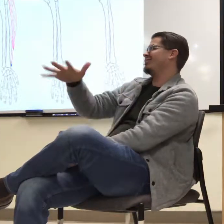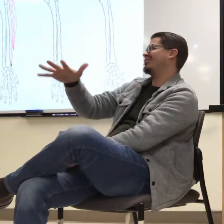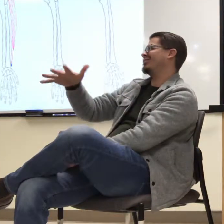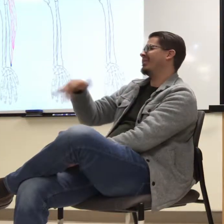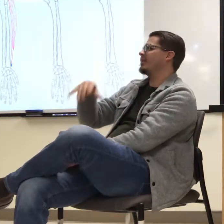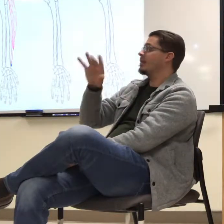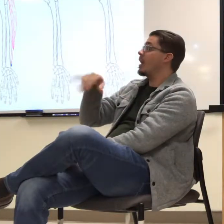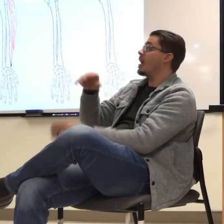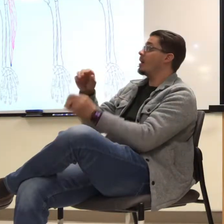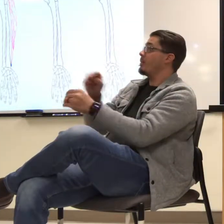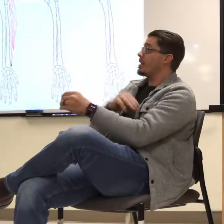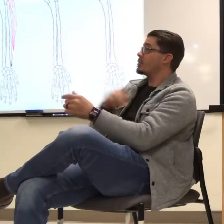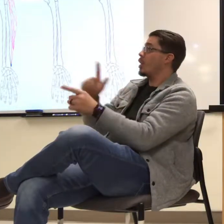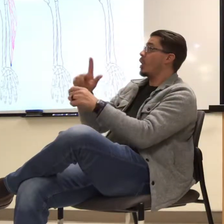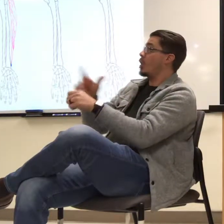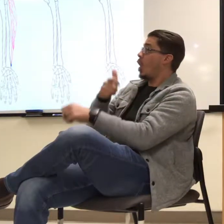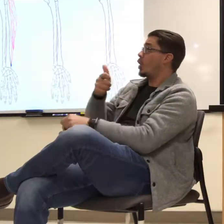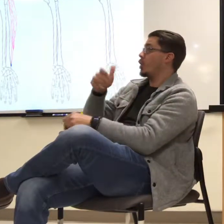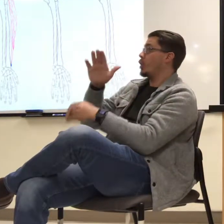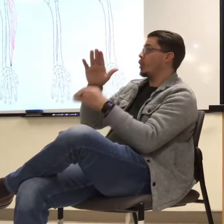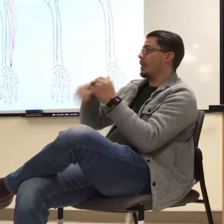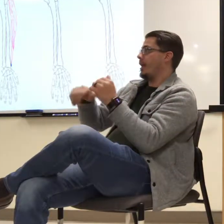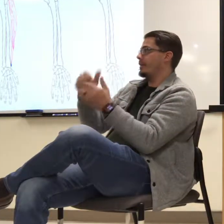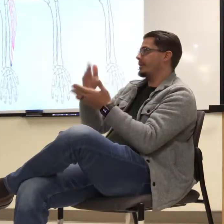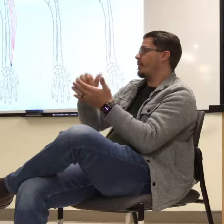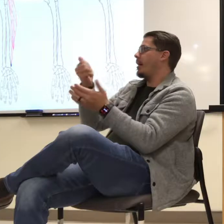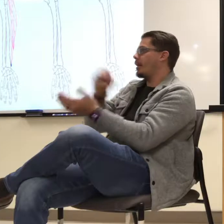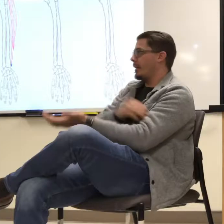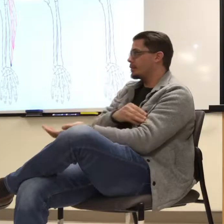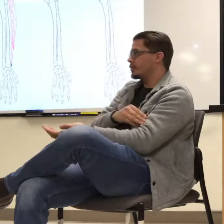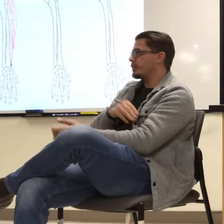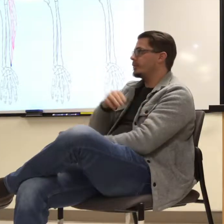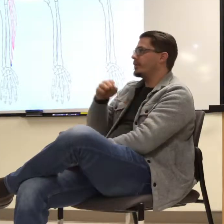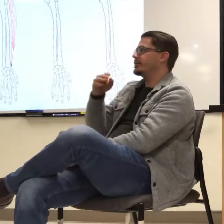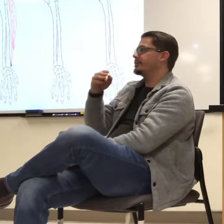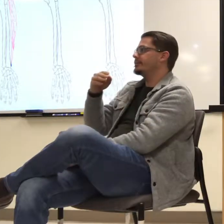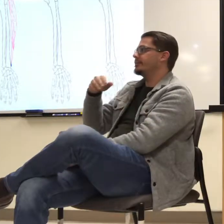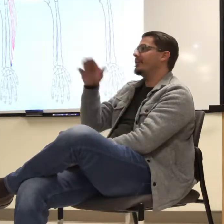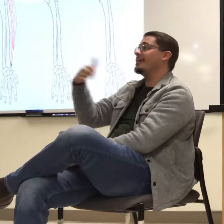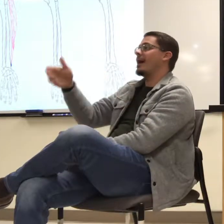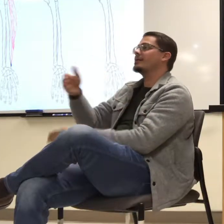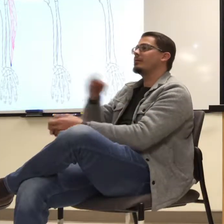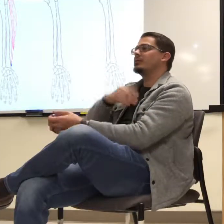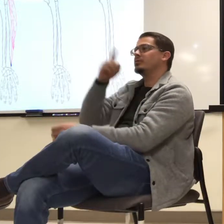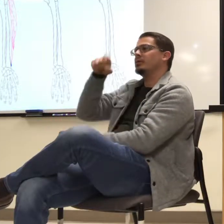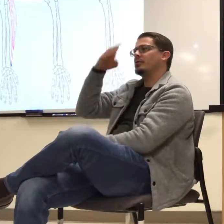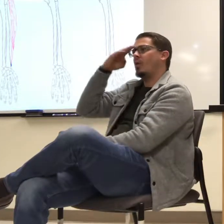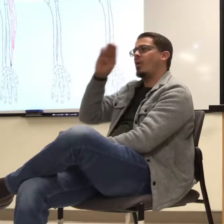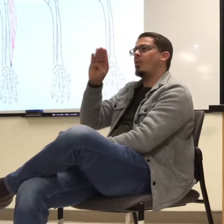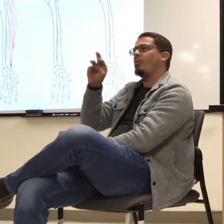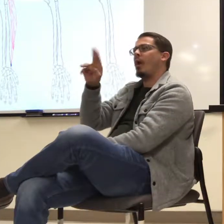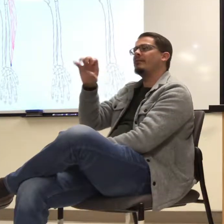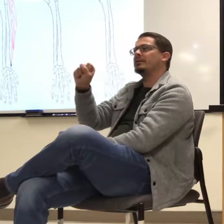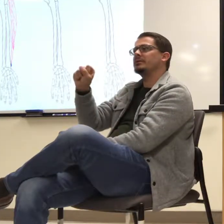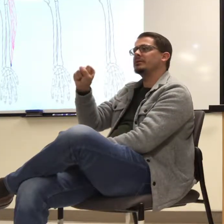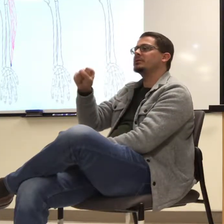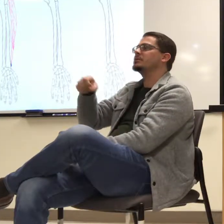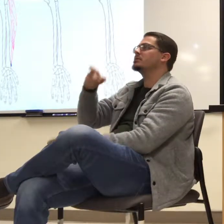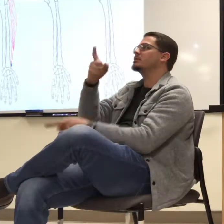muscle is longer than some other muscle. There's a brevis that we have to know. It's the next muscle. So you have to put it in the correct